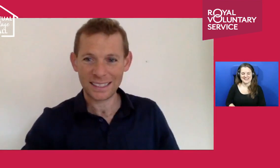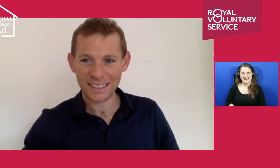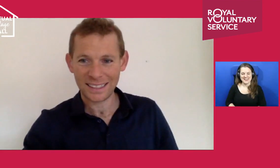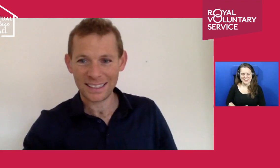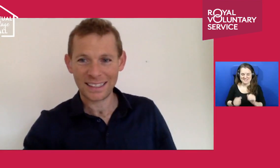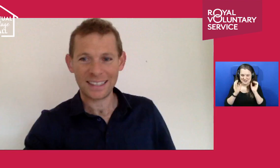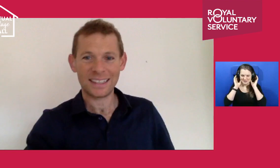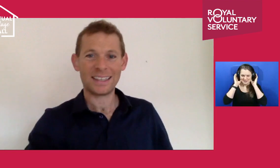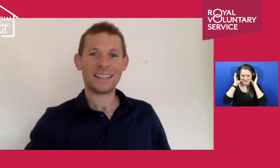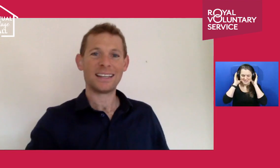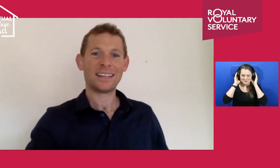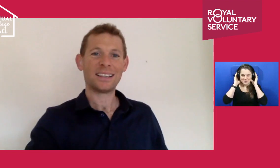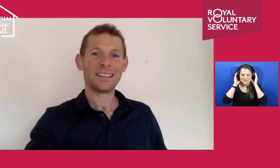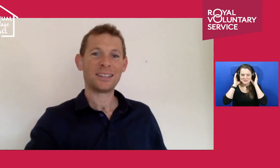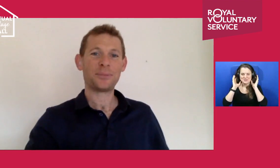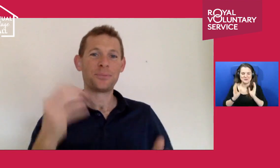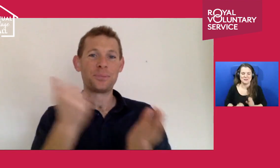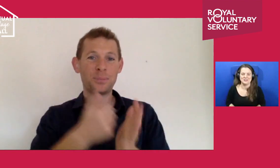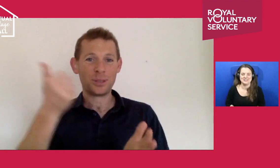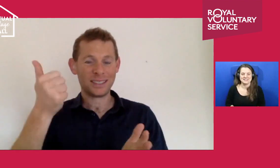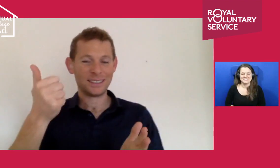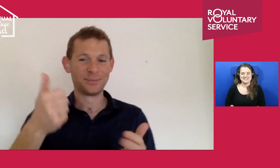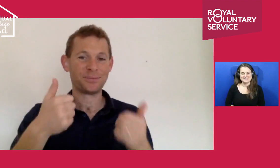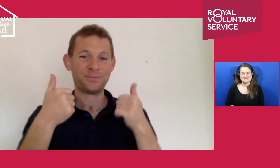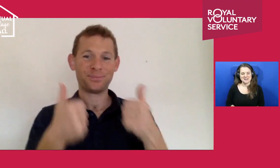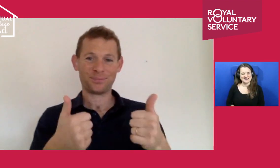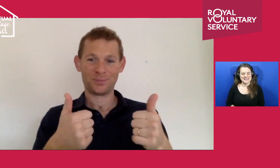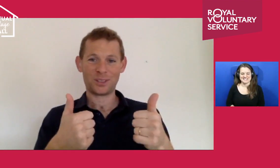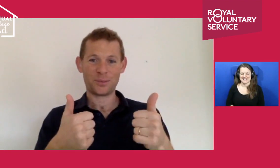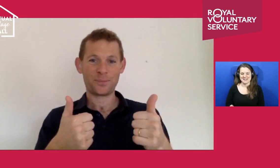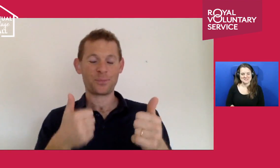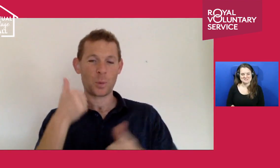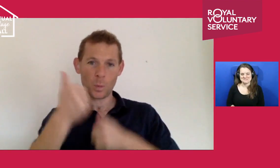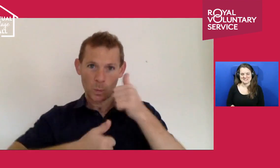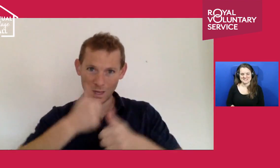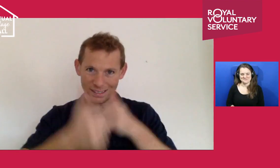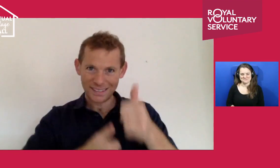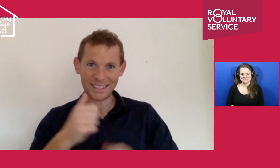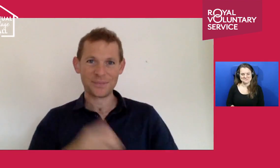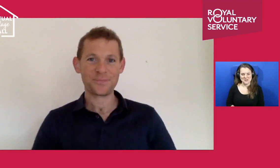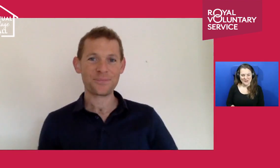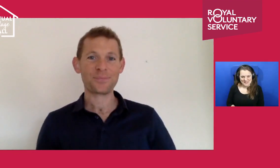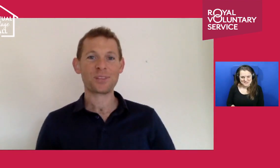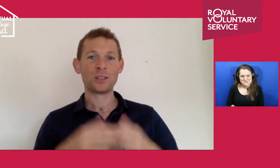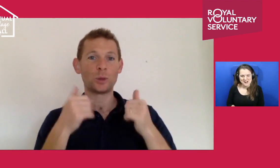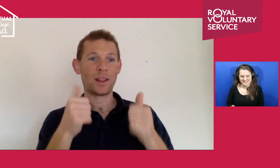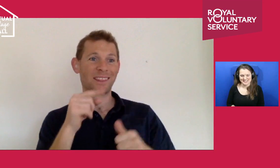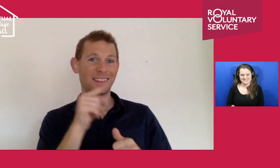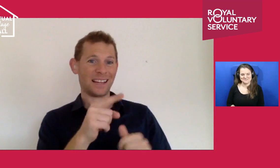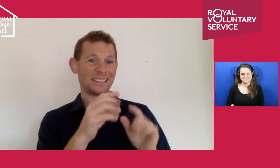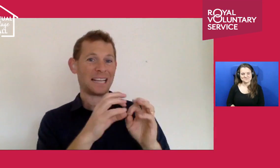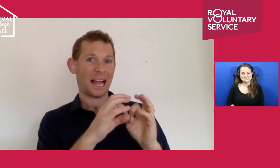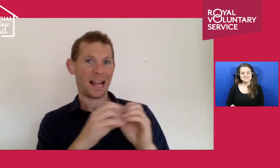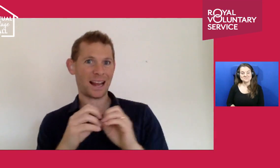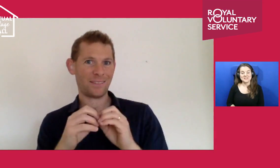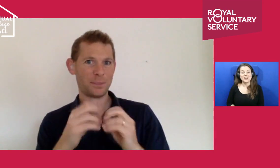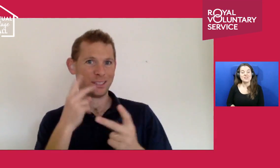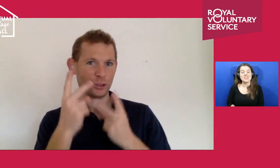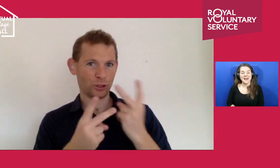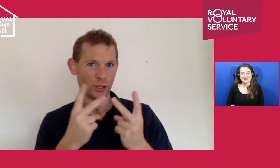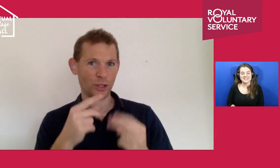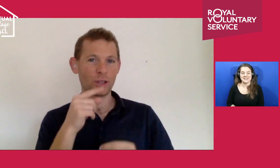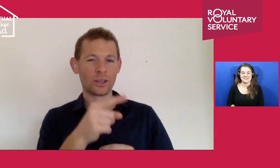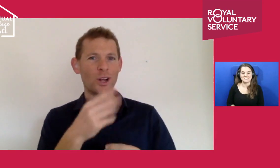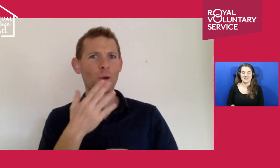Well done, everyone. Round of applause for you all. Fantastic. Absolutely brilliant. Okay, so well done.